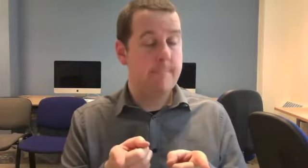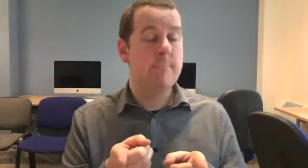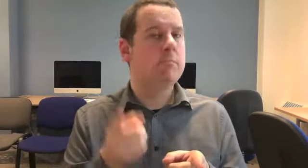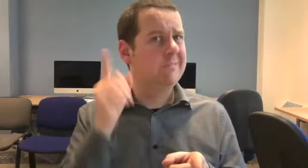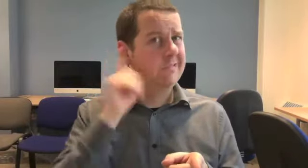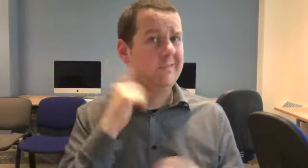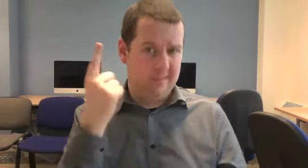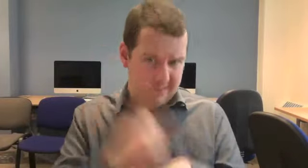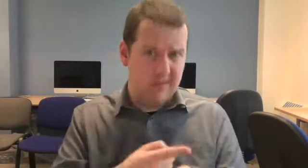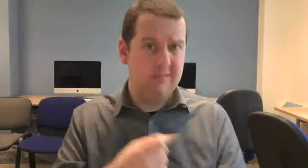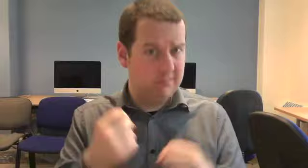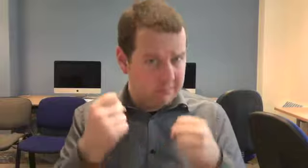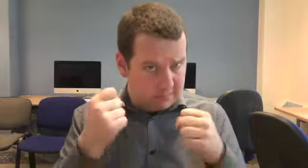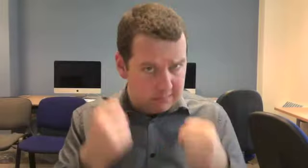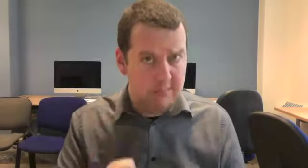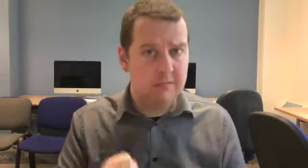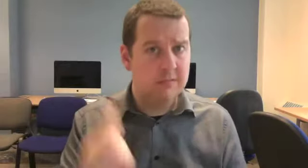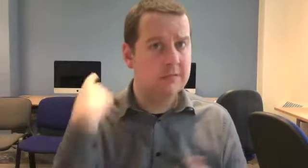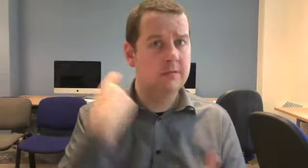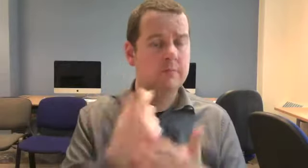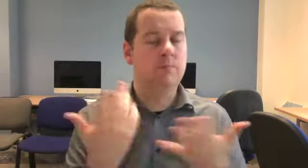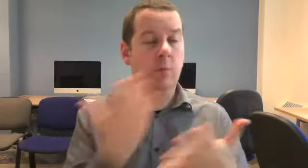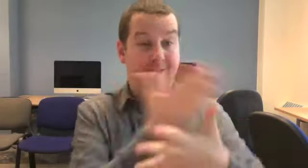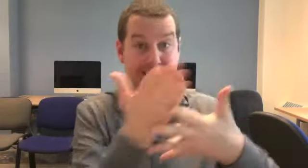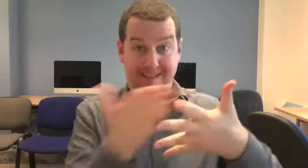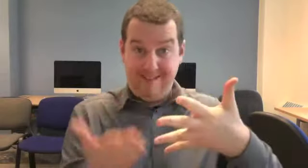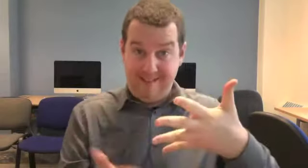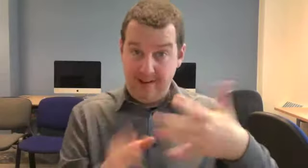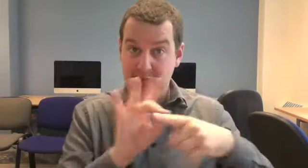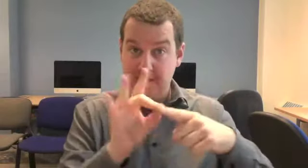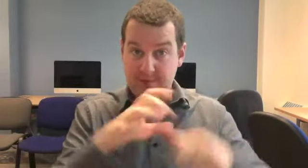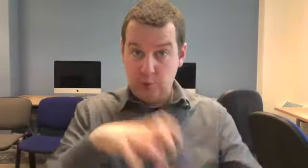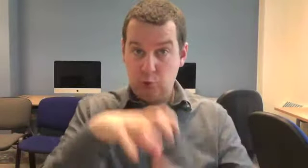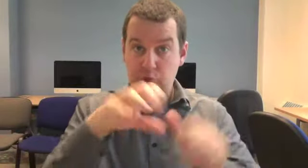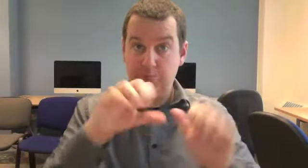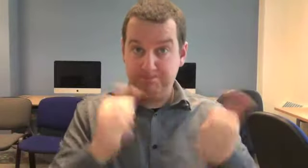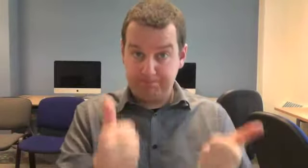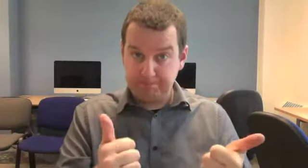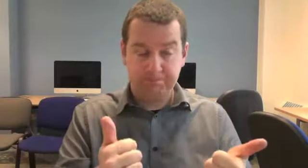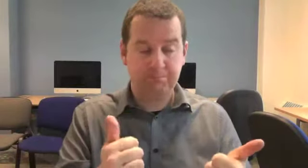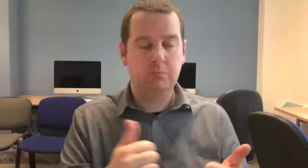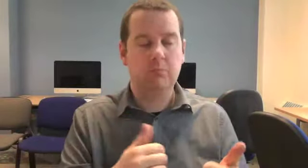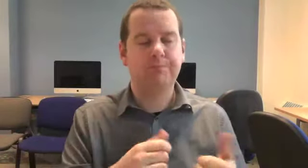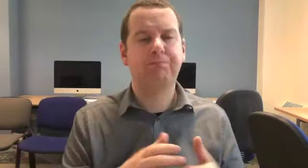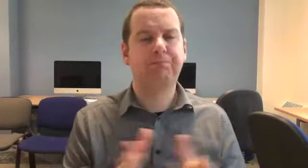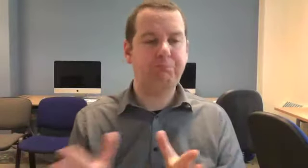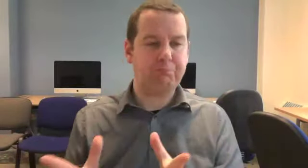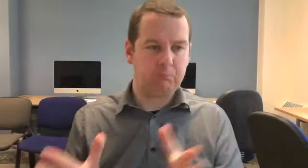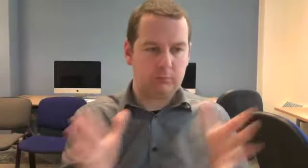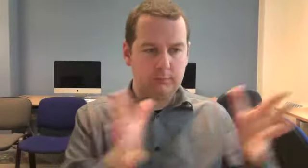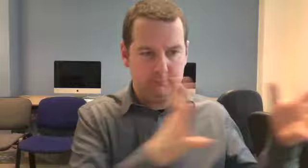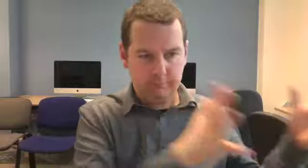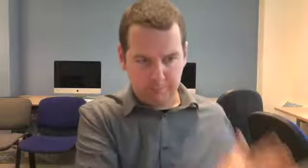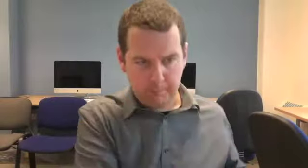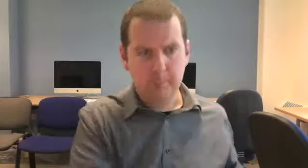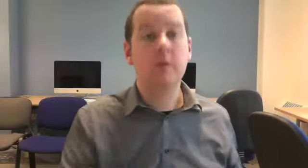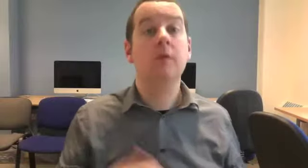So I'll be looking at those, and deaf people were very much in lunatic asylums in the period I'm looking at. Those are the 5 institutions I'll be focusing